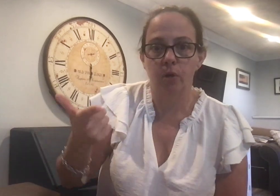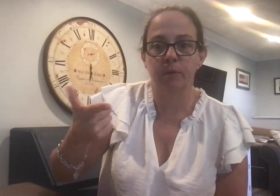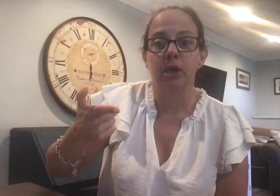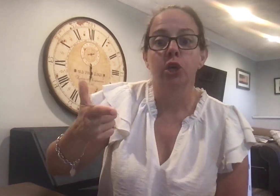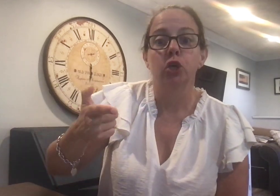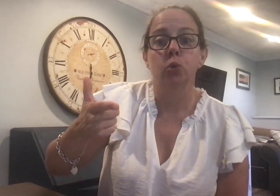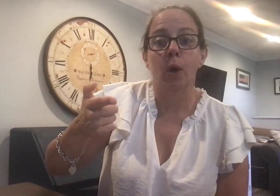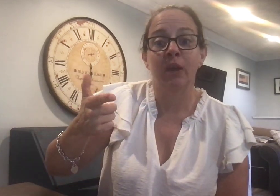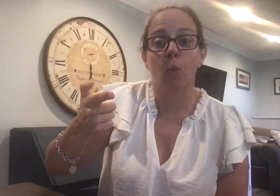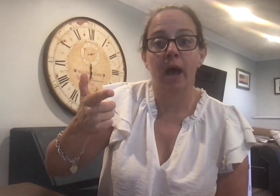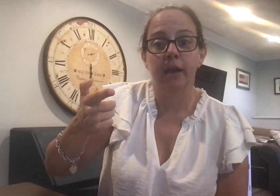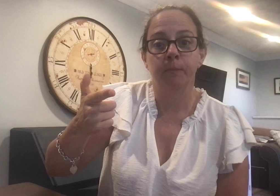be, 21,